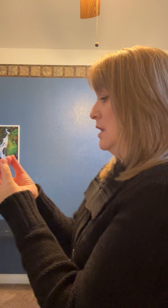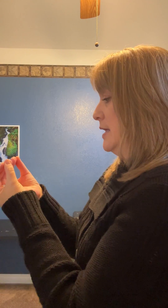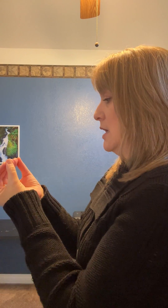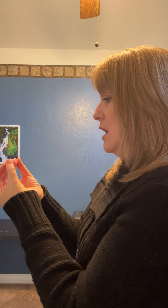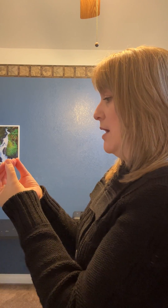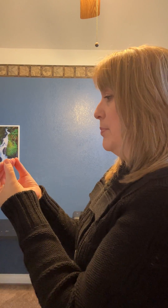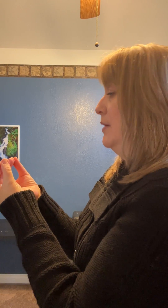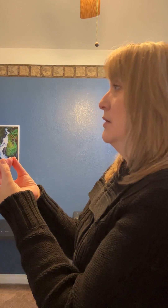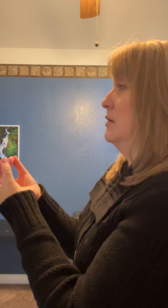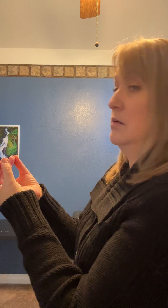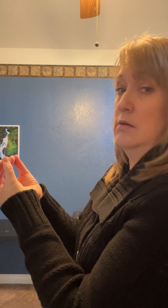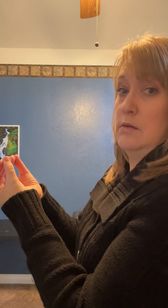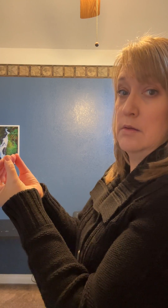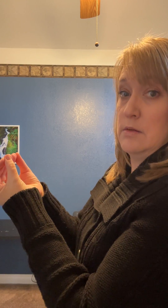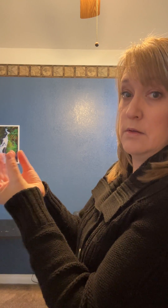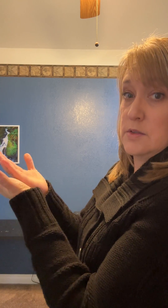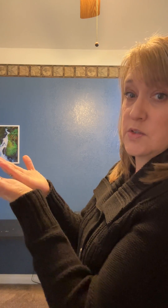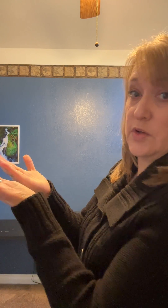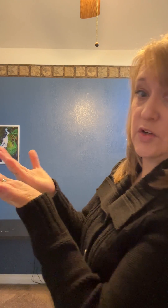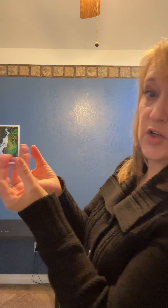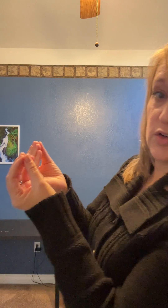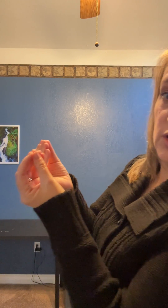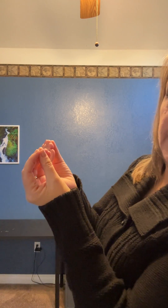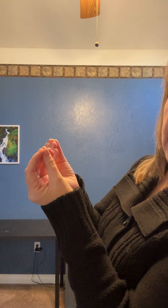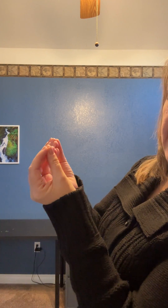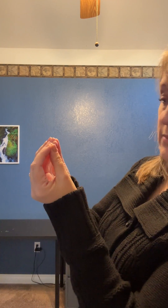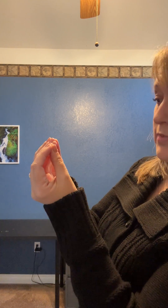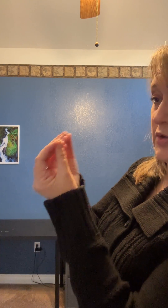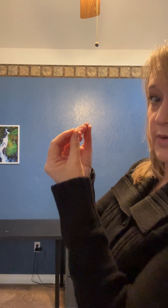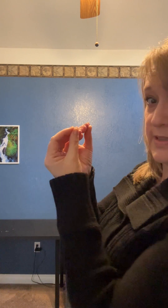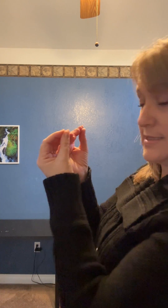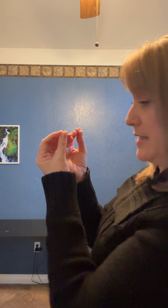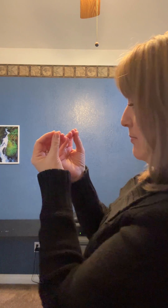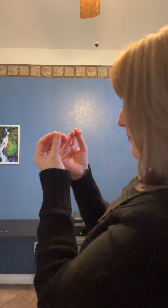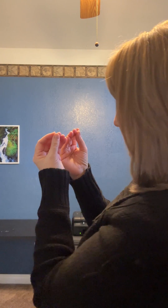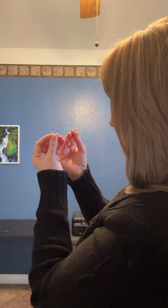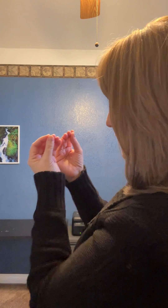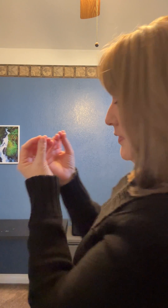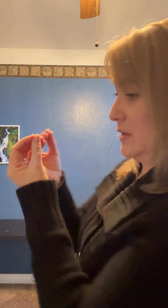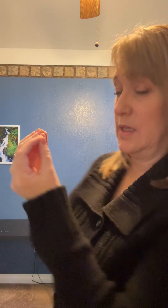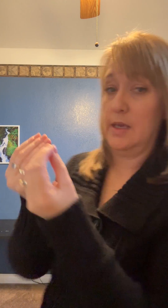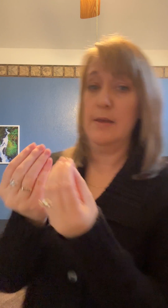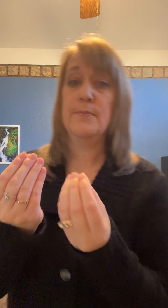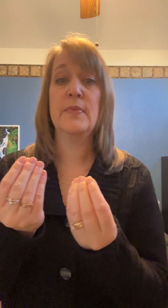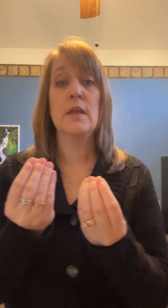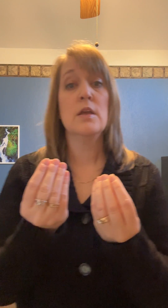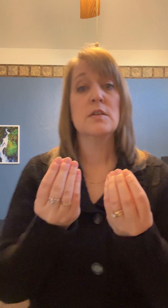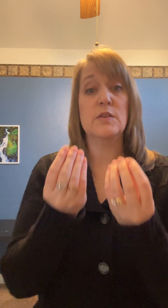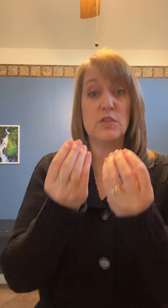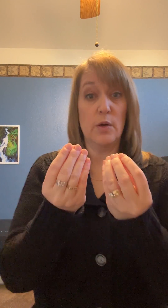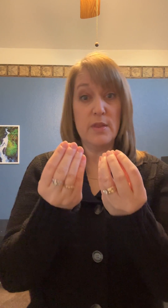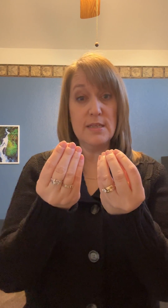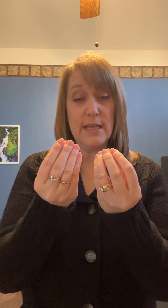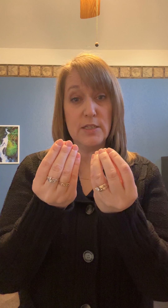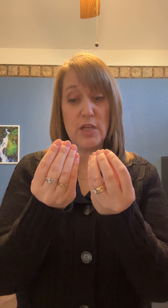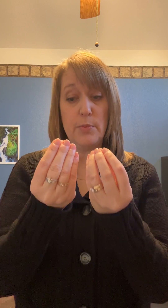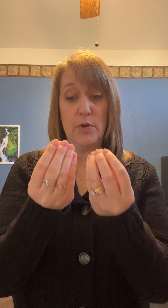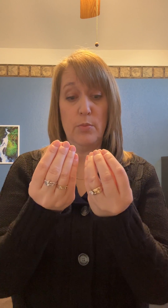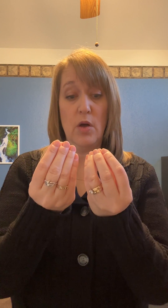like up. So you're looking at them. You can see them. Okay? So start with this hand shape and your palms